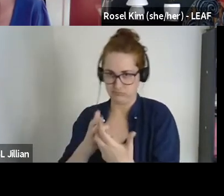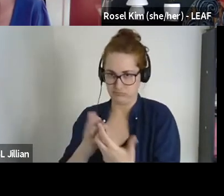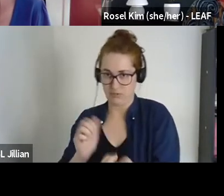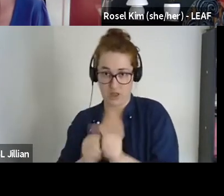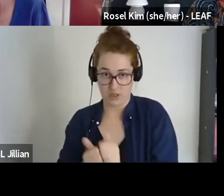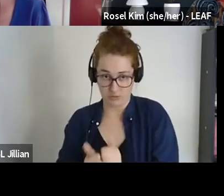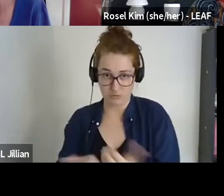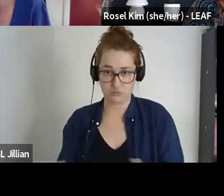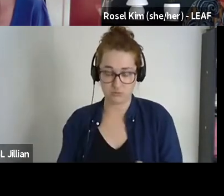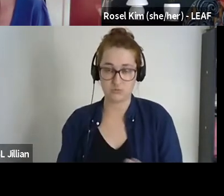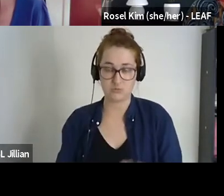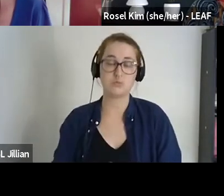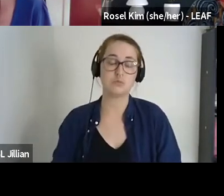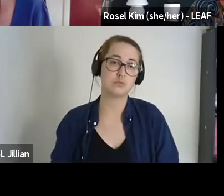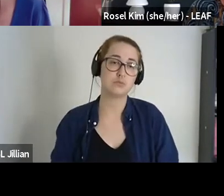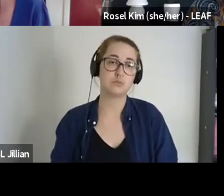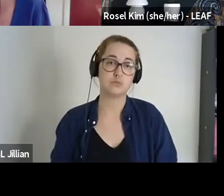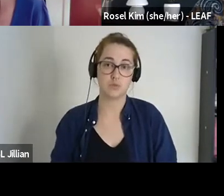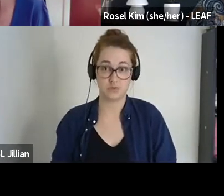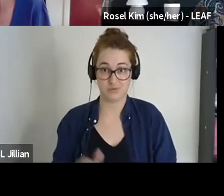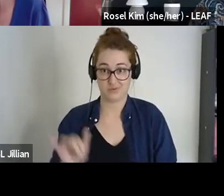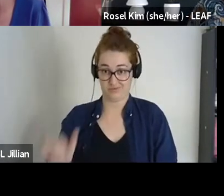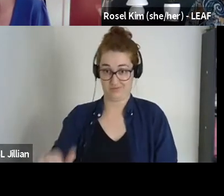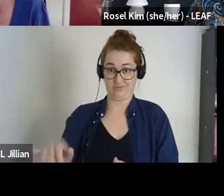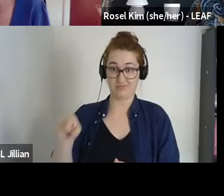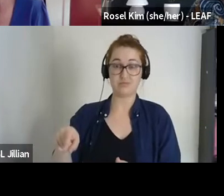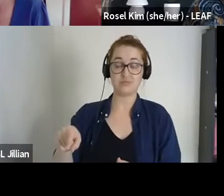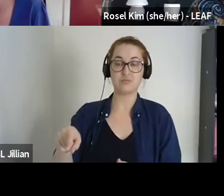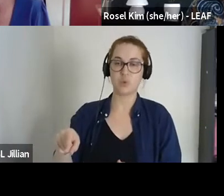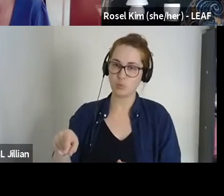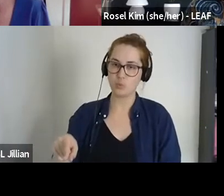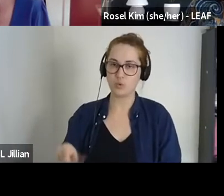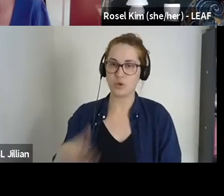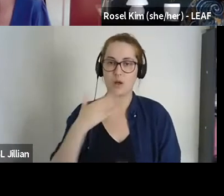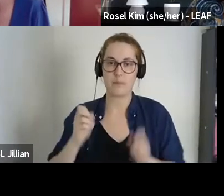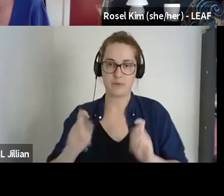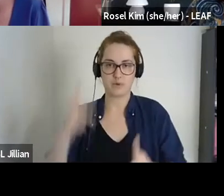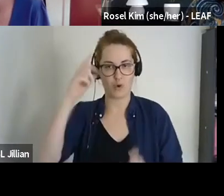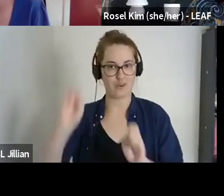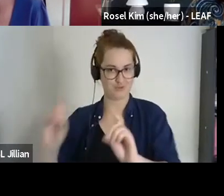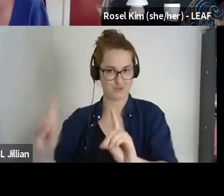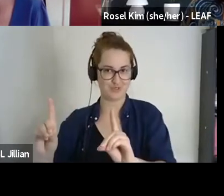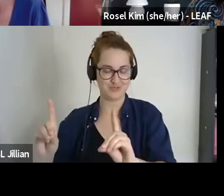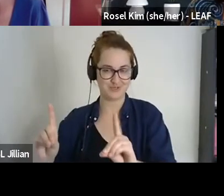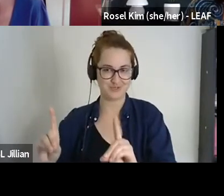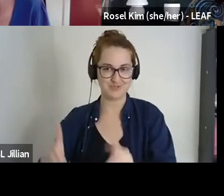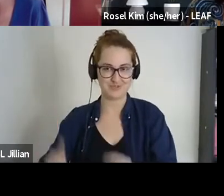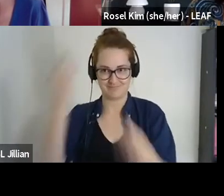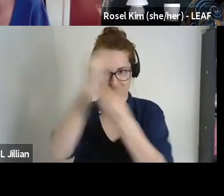I think that gives us tons of opportunity, again, to do some education and awareness raising about